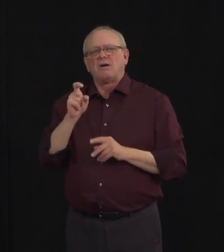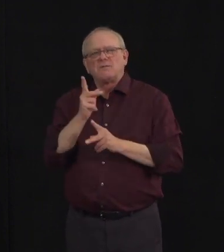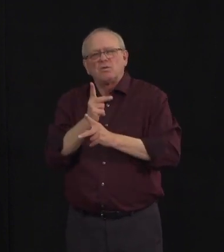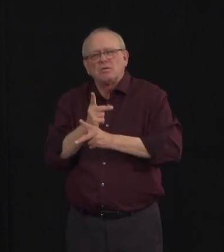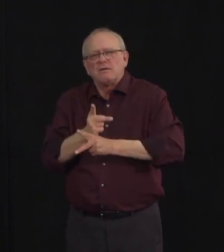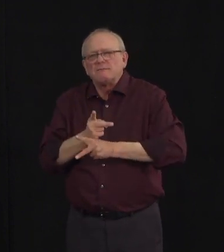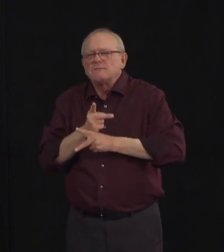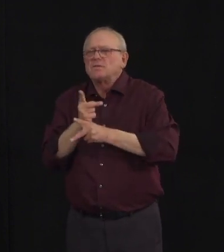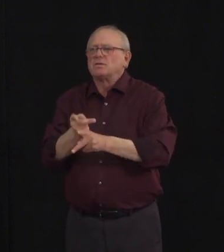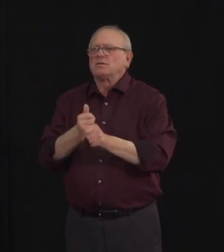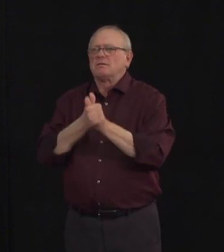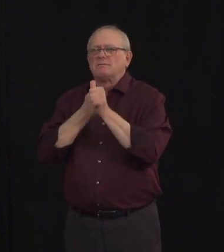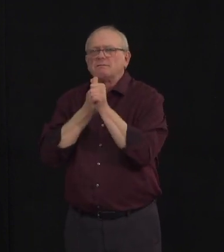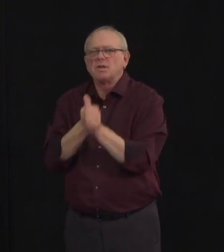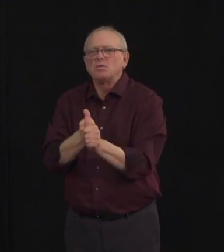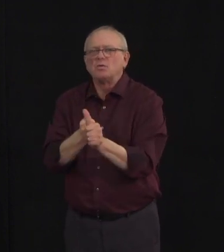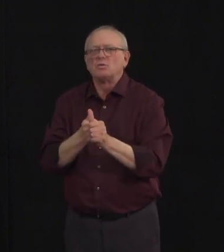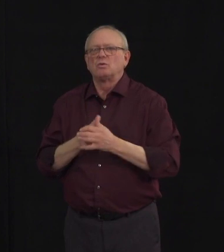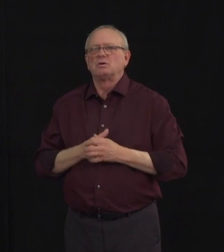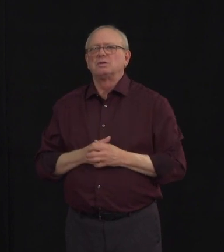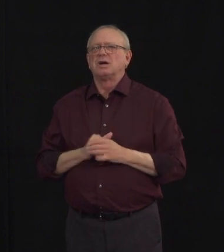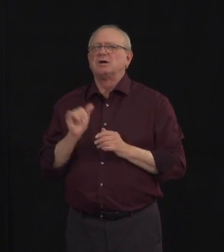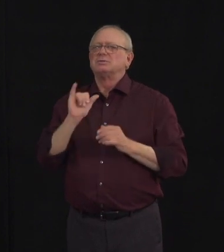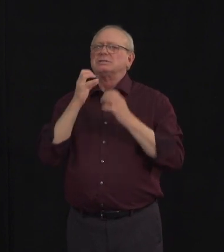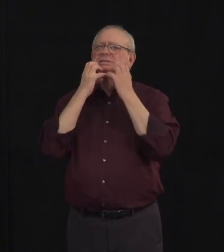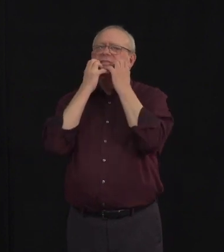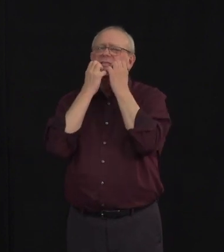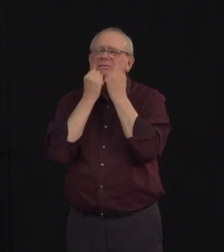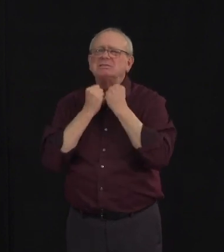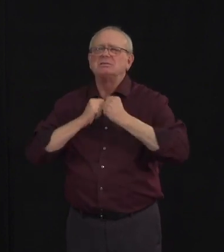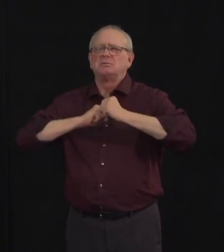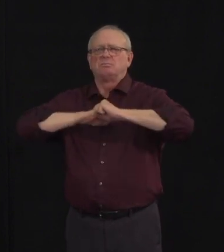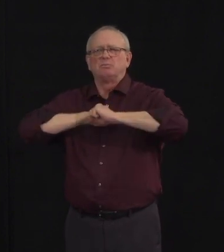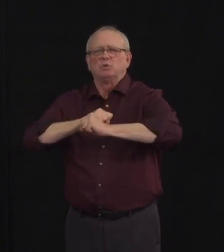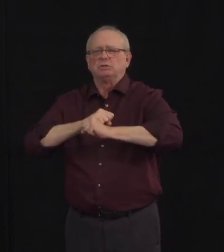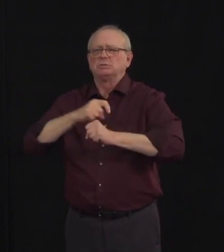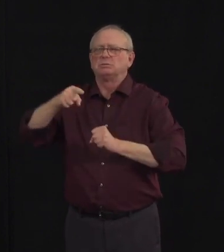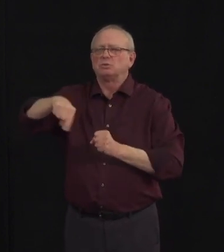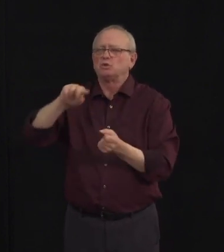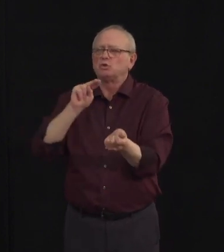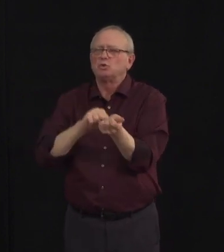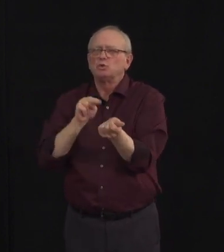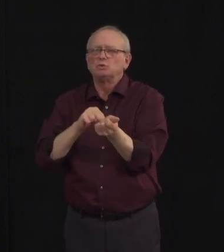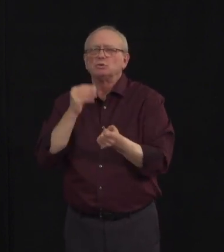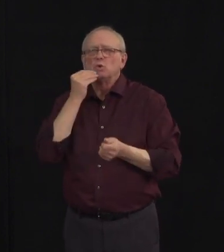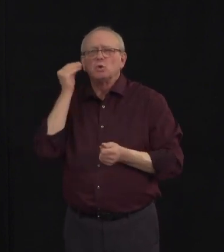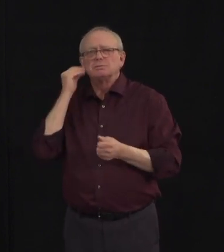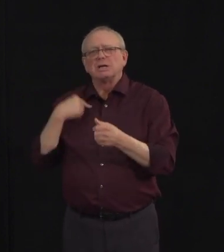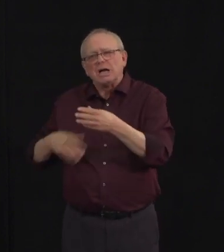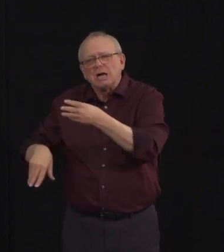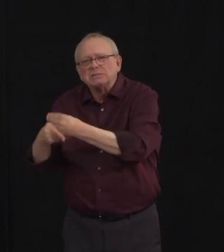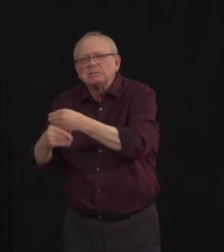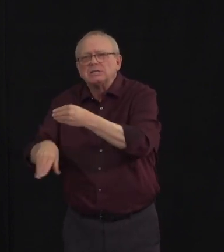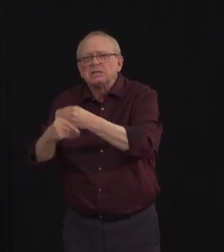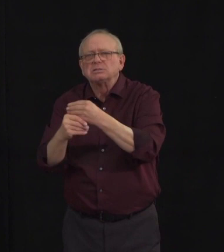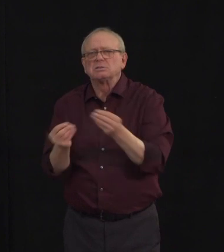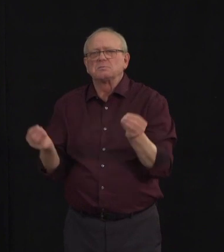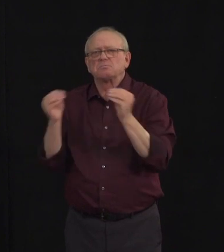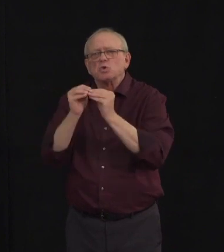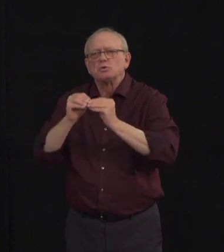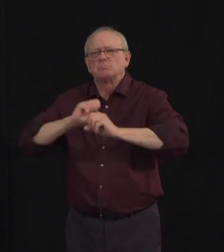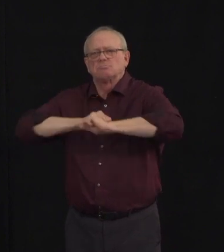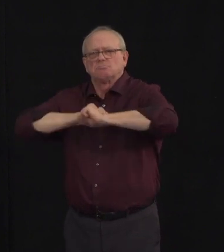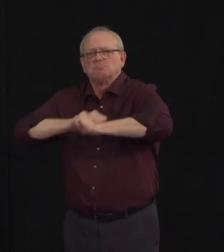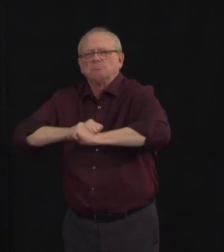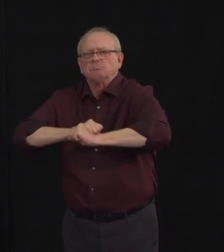to keep them safe from this virus. We have also enhanced our lab capacity and our ability to trace contacts